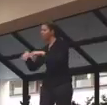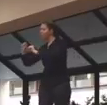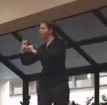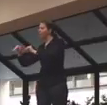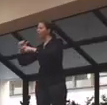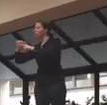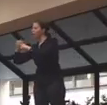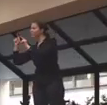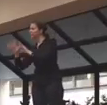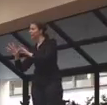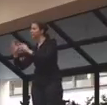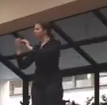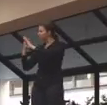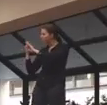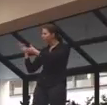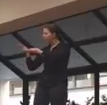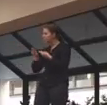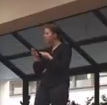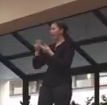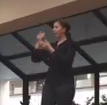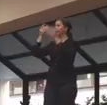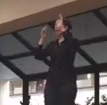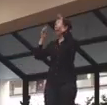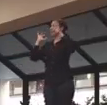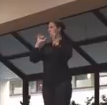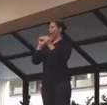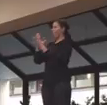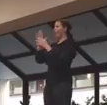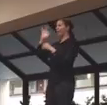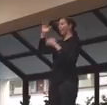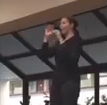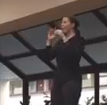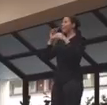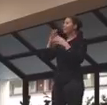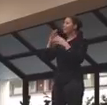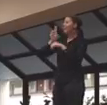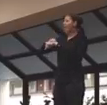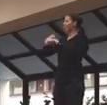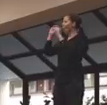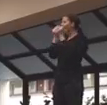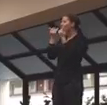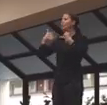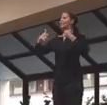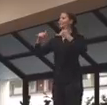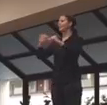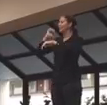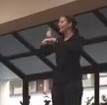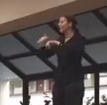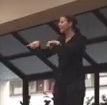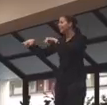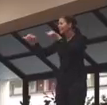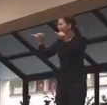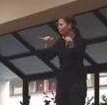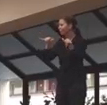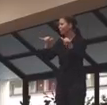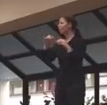have to figure out how we can get these steps in place, getting the feedback necessary for these individuals to maybe take